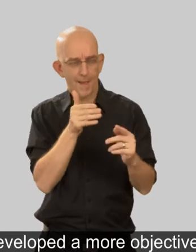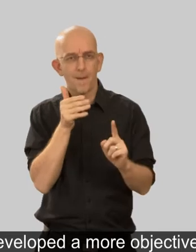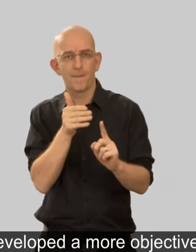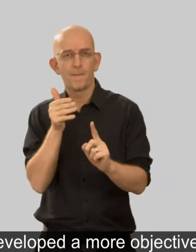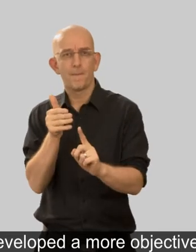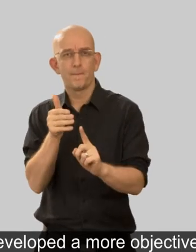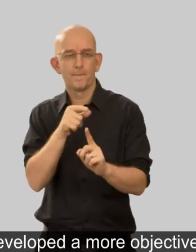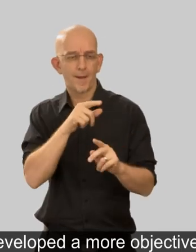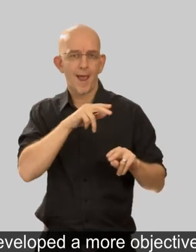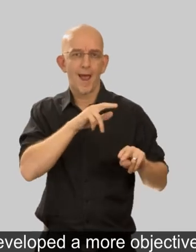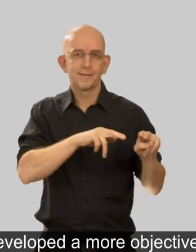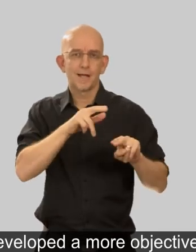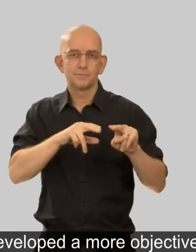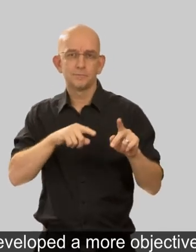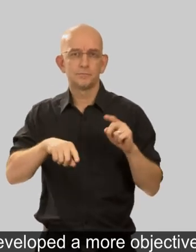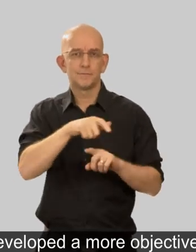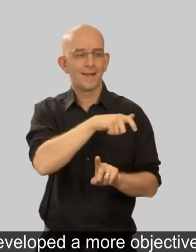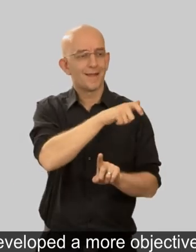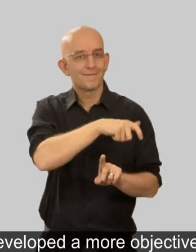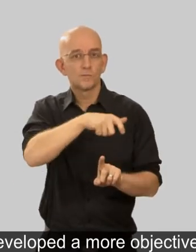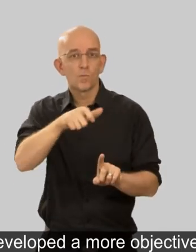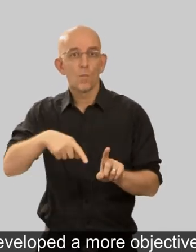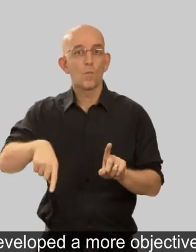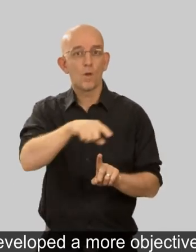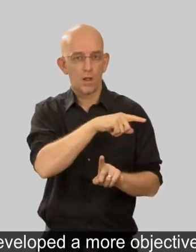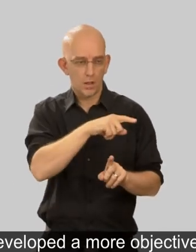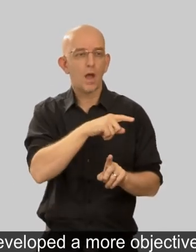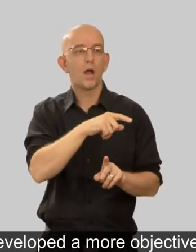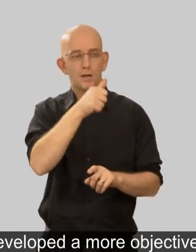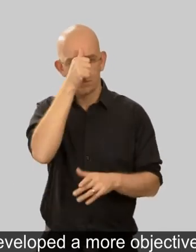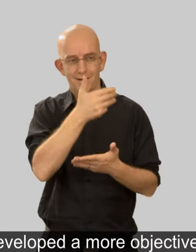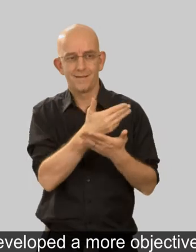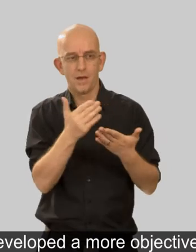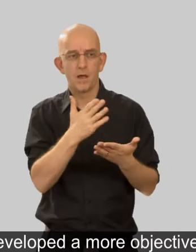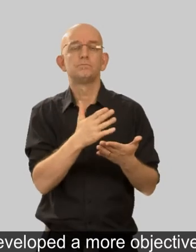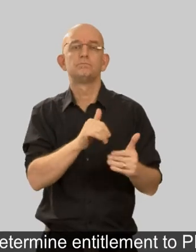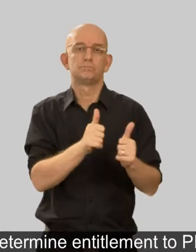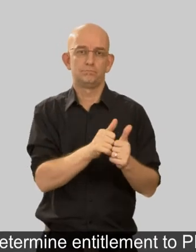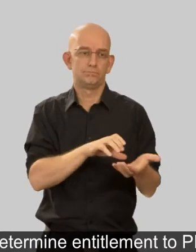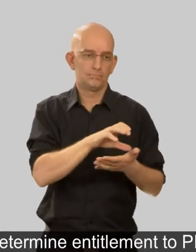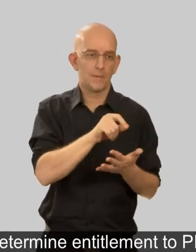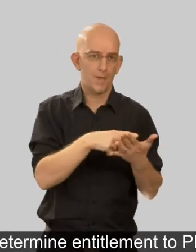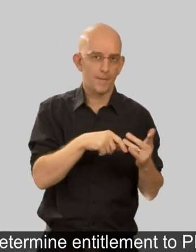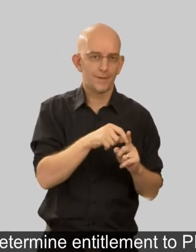developed a more objective assessment of individual need to determine entitlement to